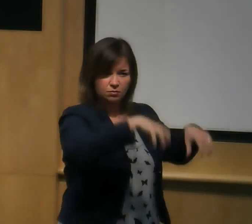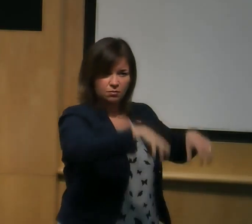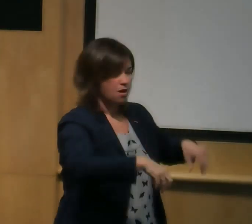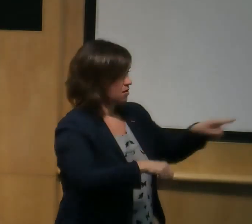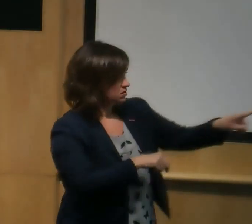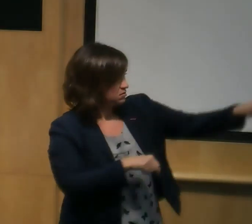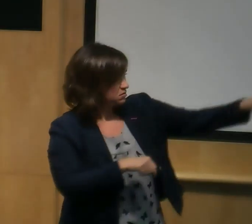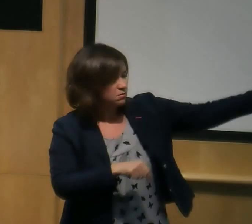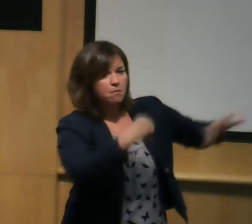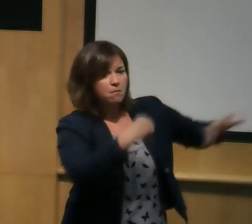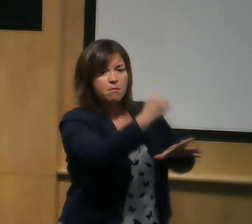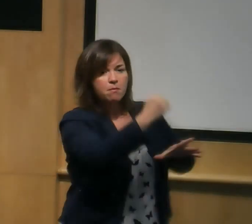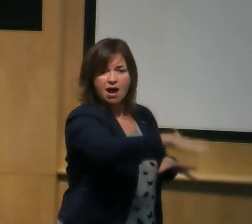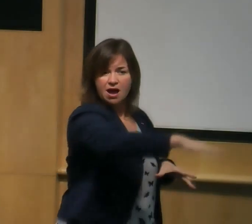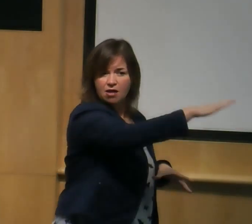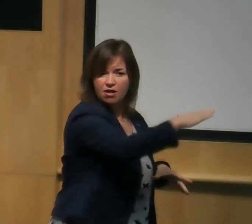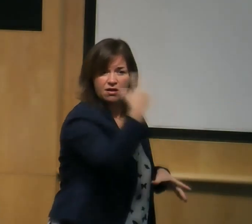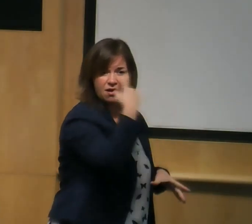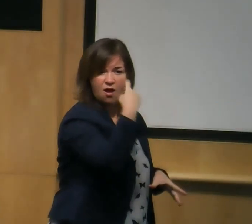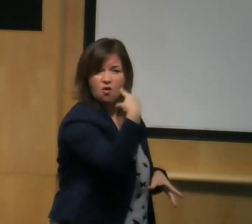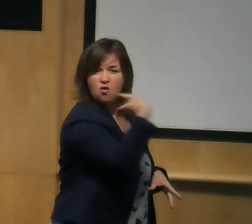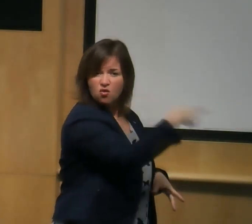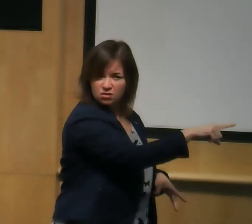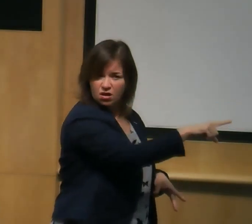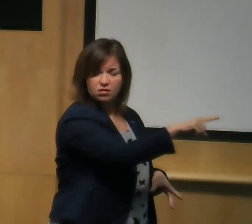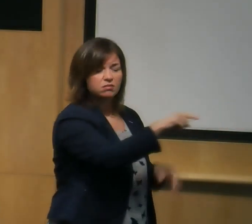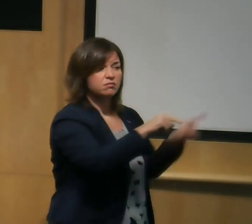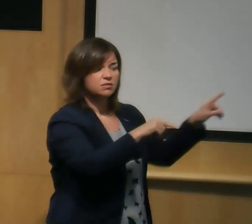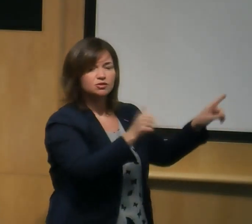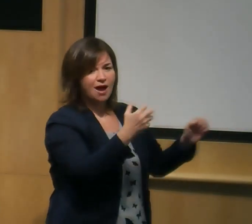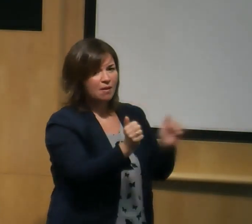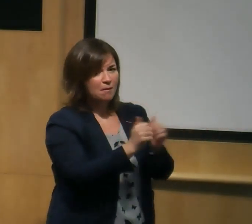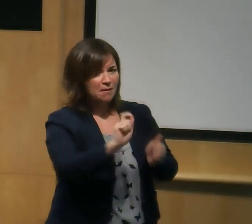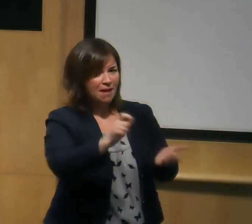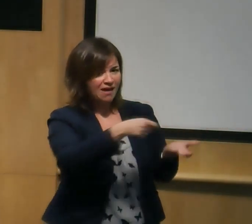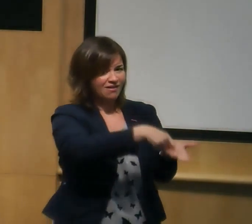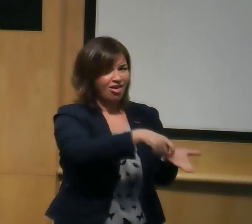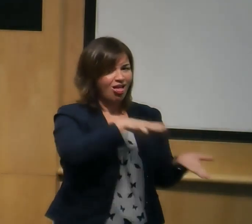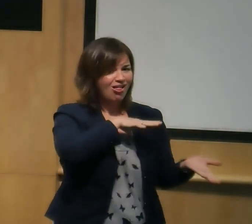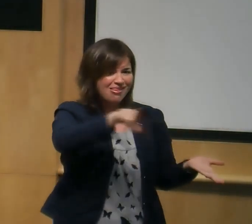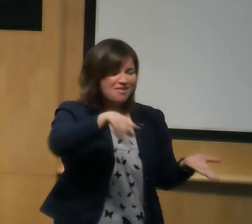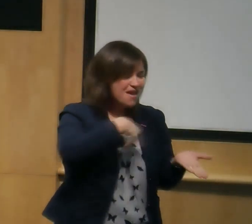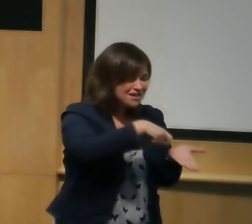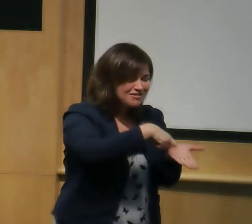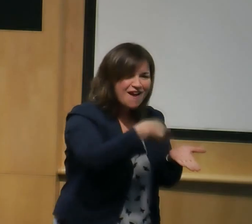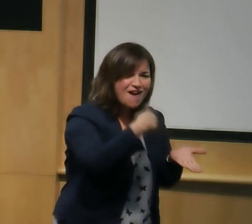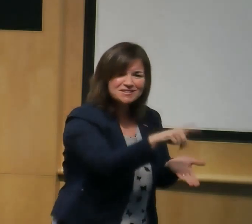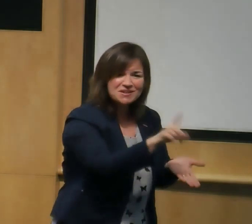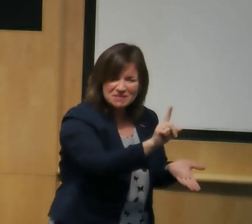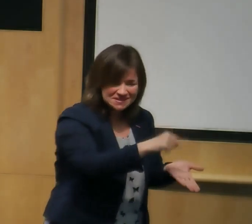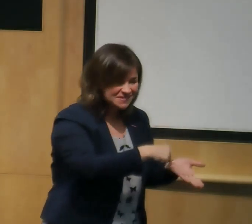is available here. You can do your lunch in the bar area. They do have paper pens